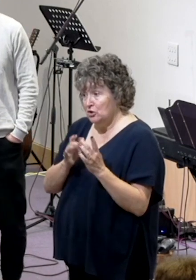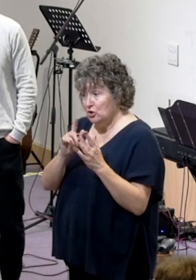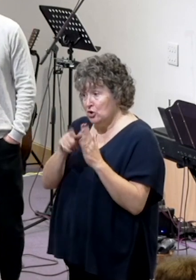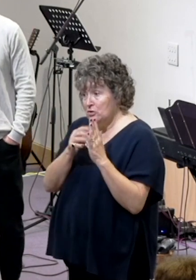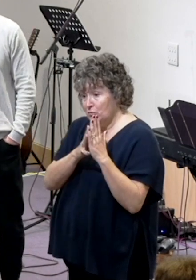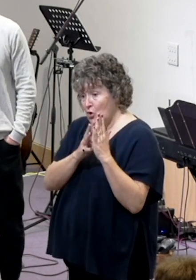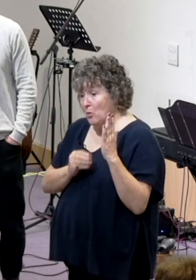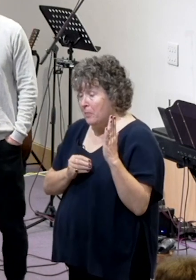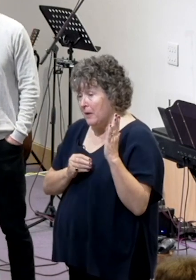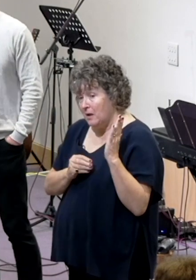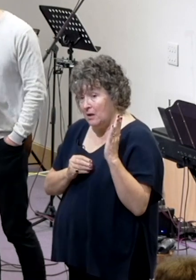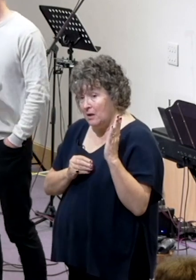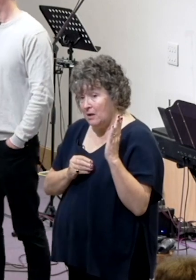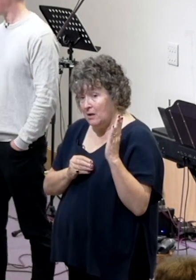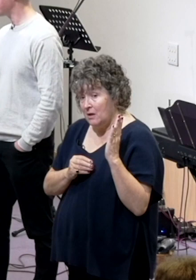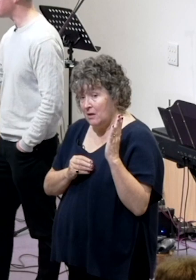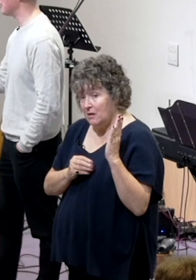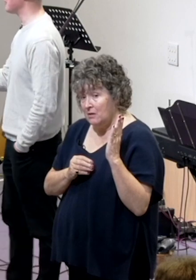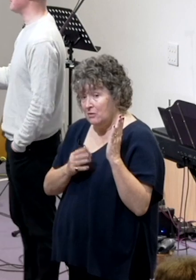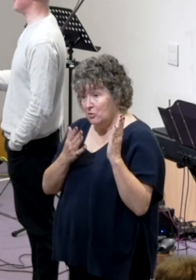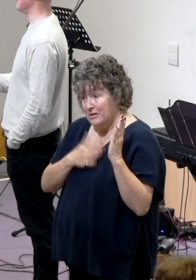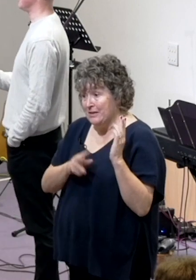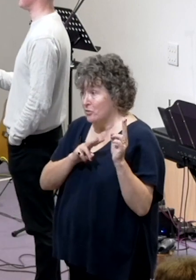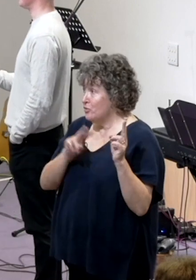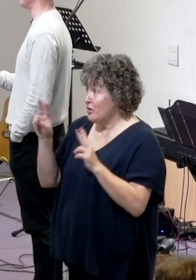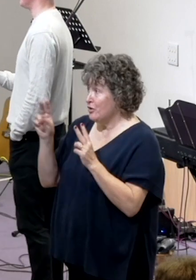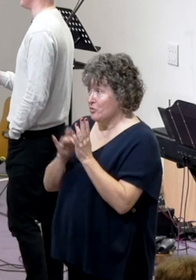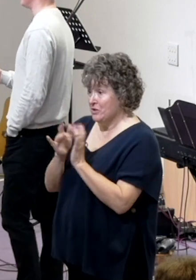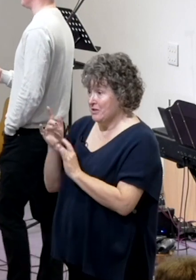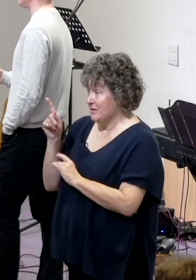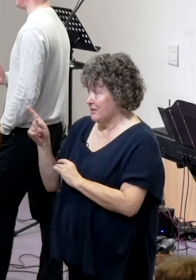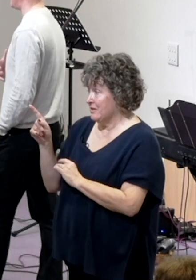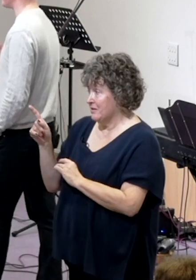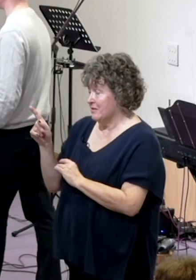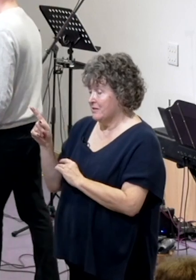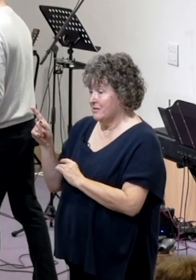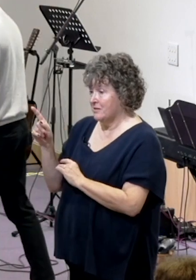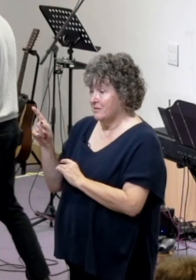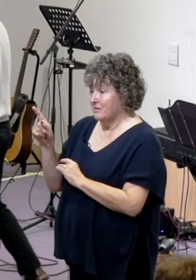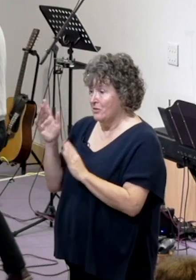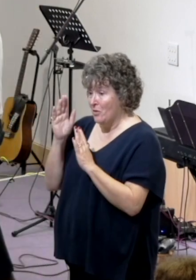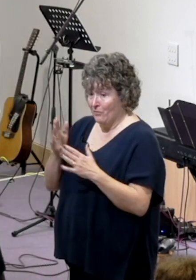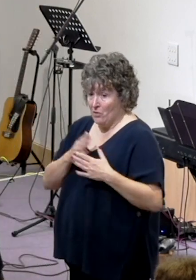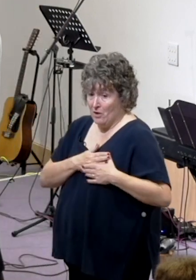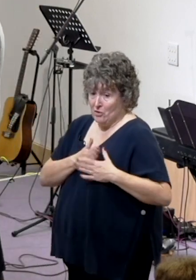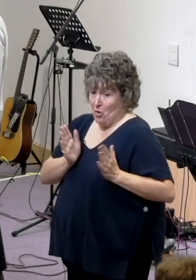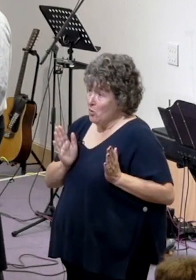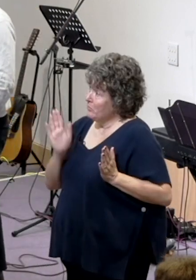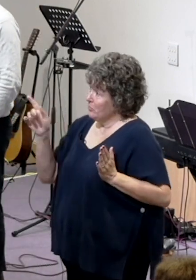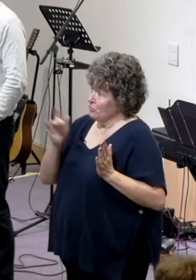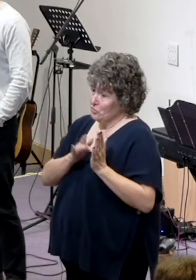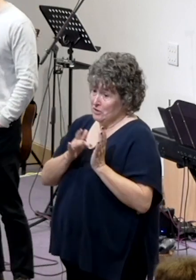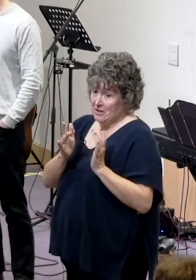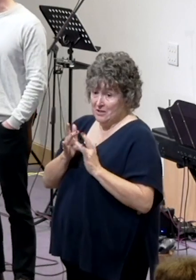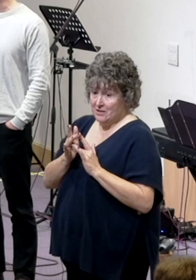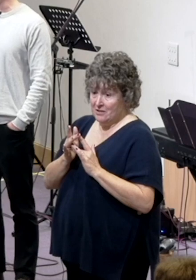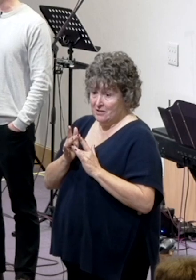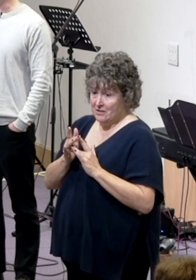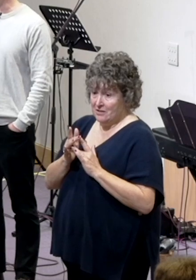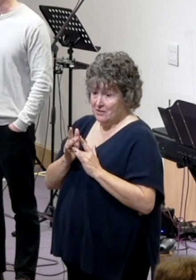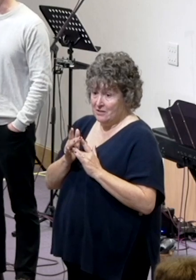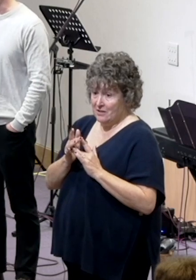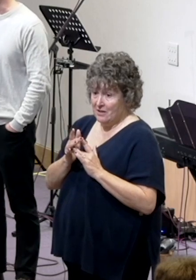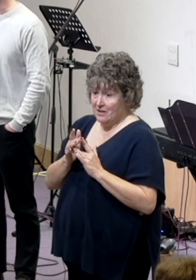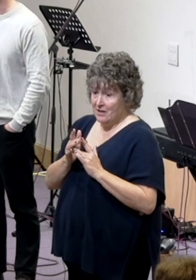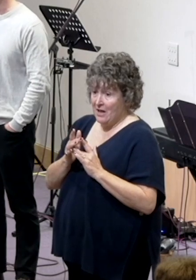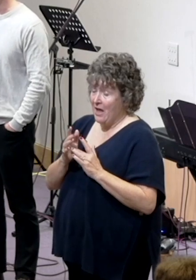Joseph, then you have to turn to Jesus. Amen. And you have to open your heart to him and fully surrender your